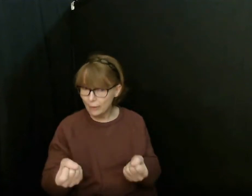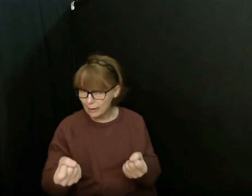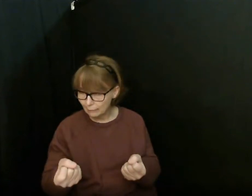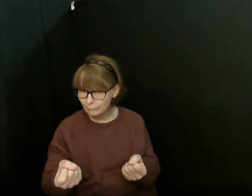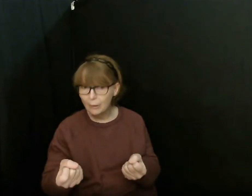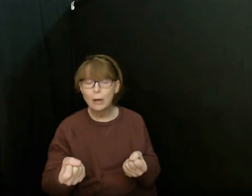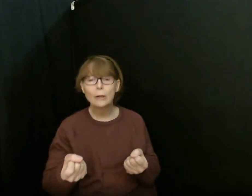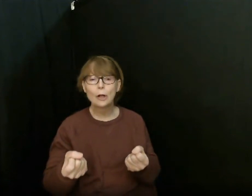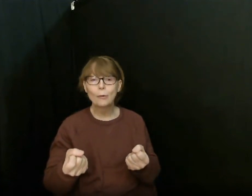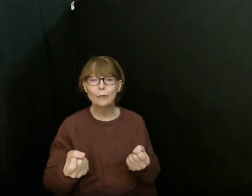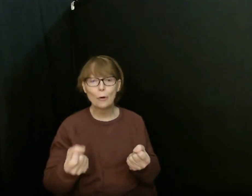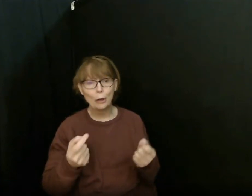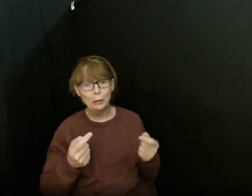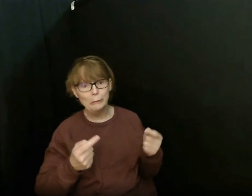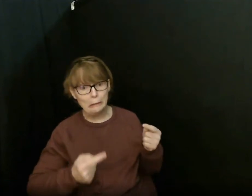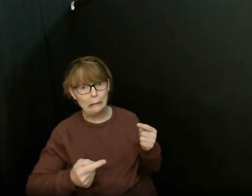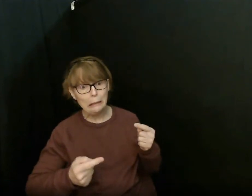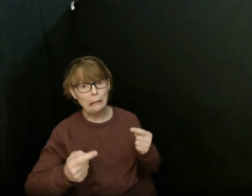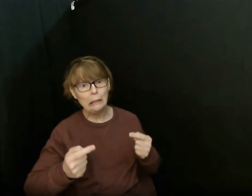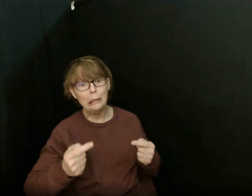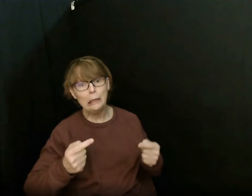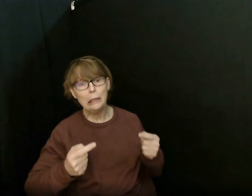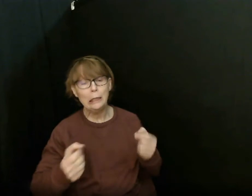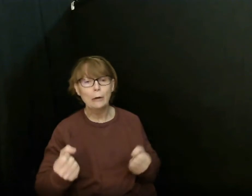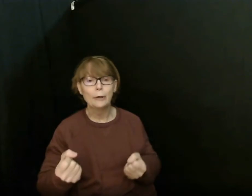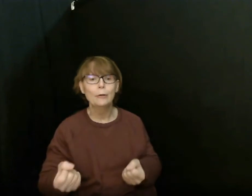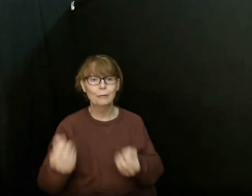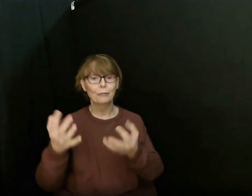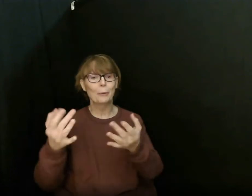something. So are you doing? Are you fluent?